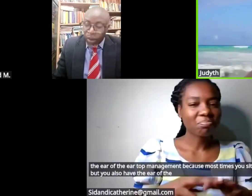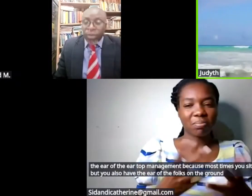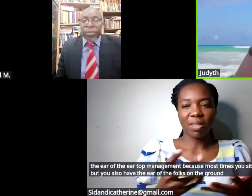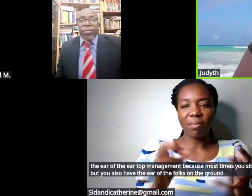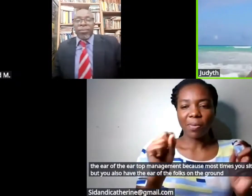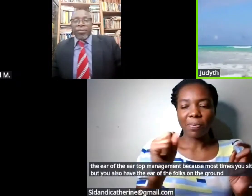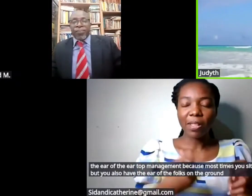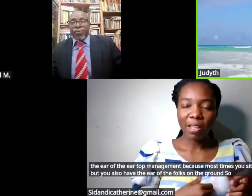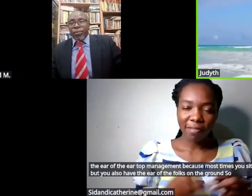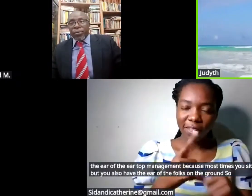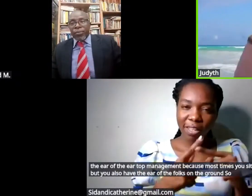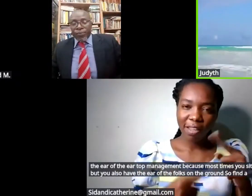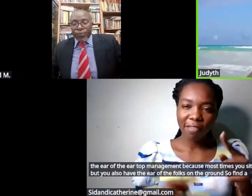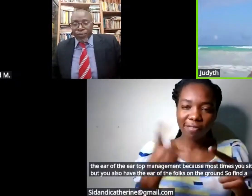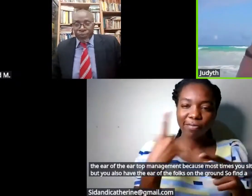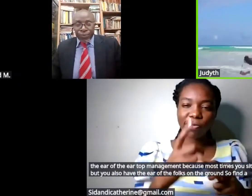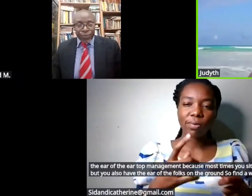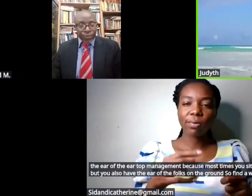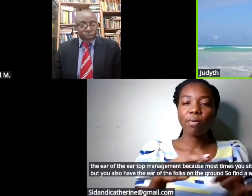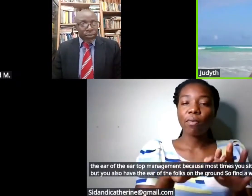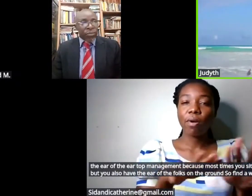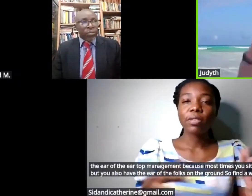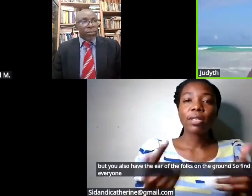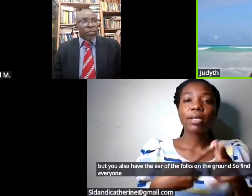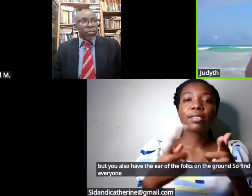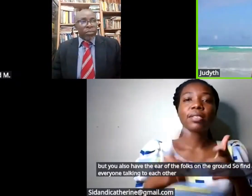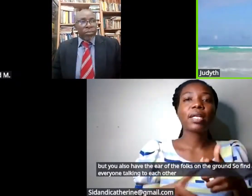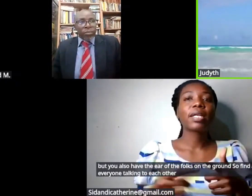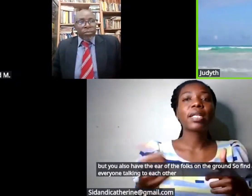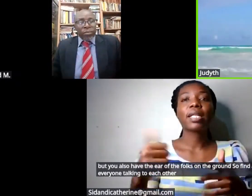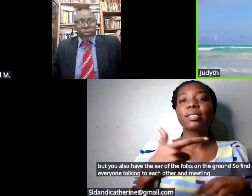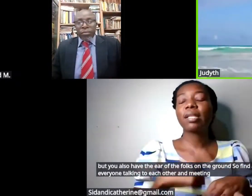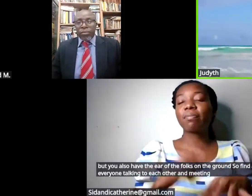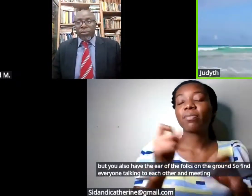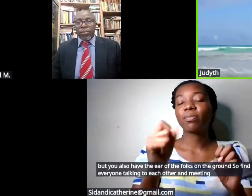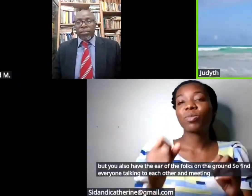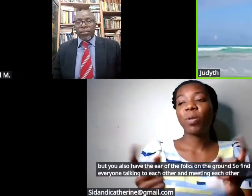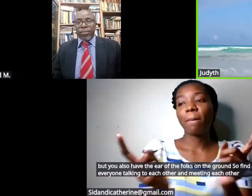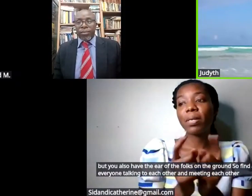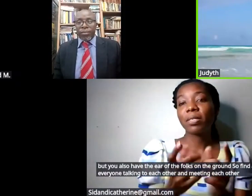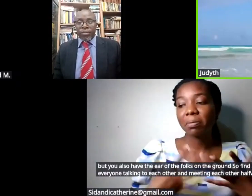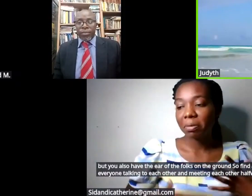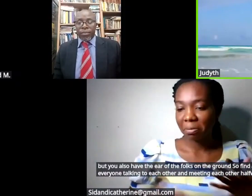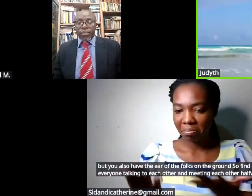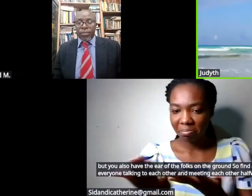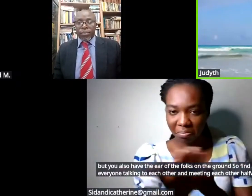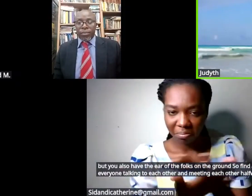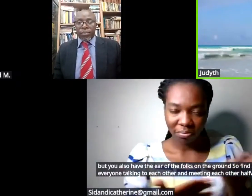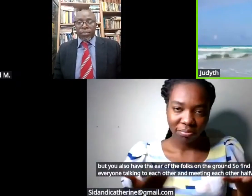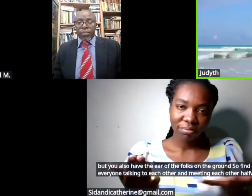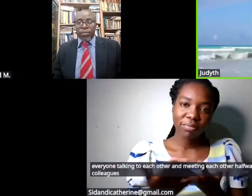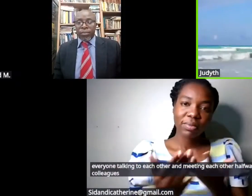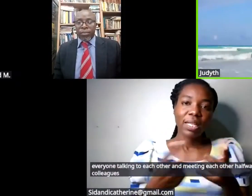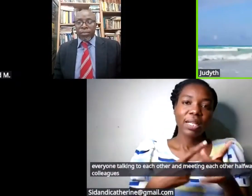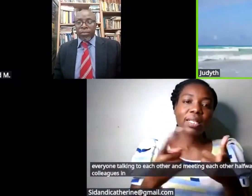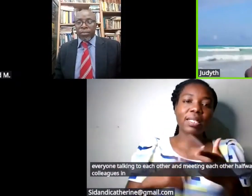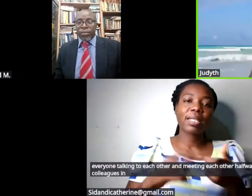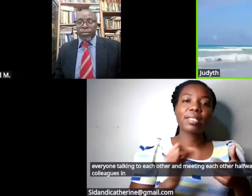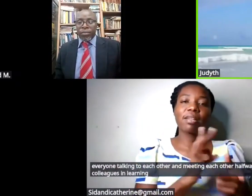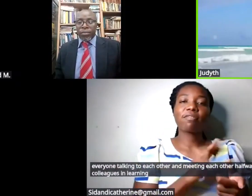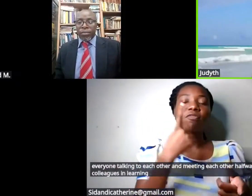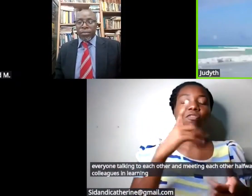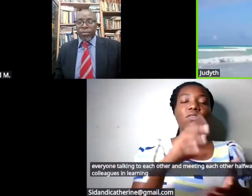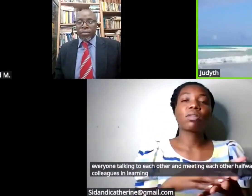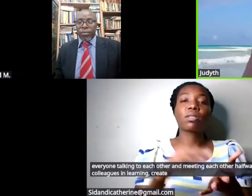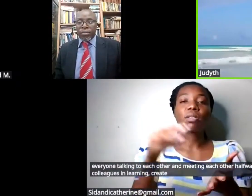So find a way of getting everyone talking to each other and meeting each other halfway. And then for my colleagues in learning, create